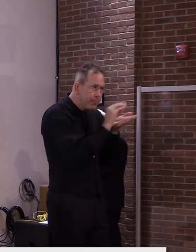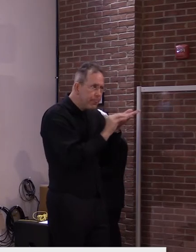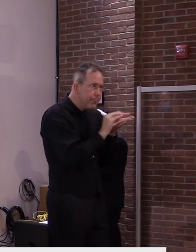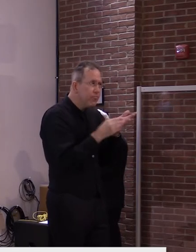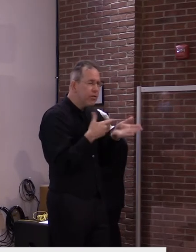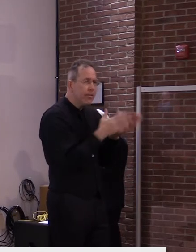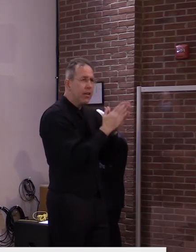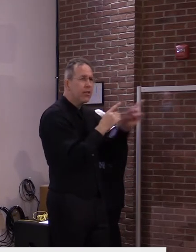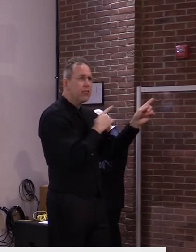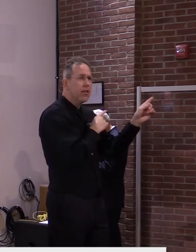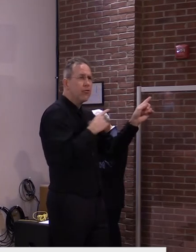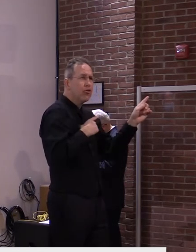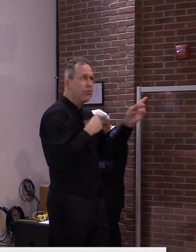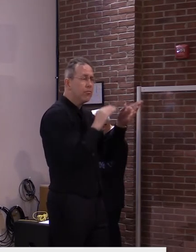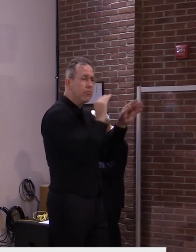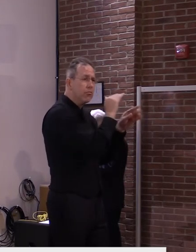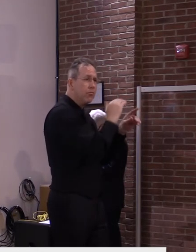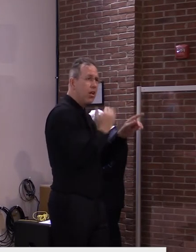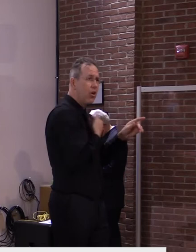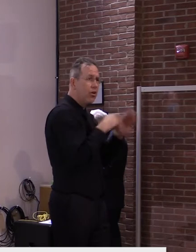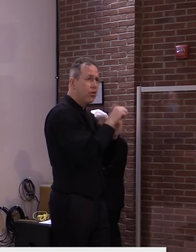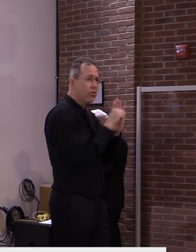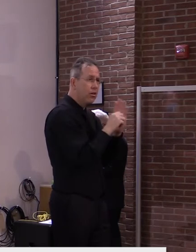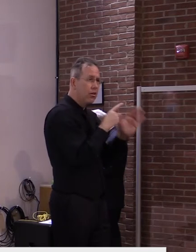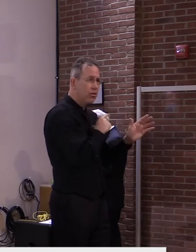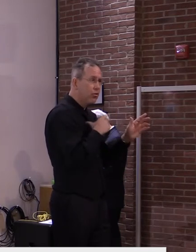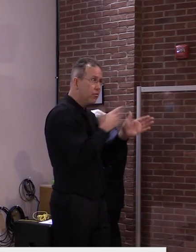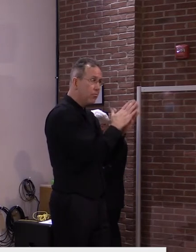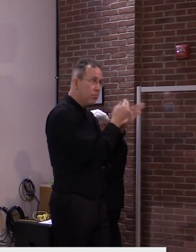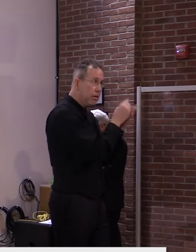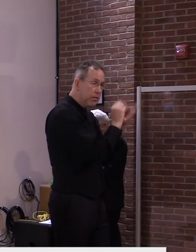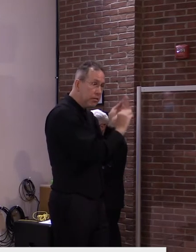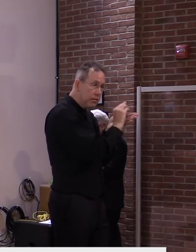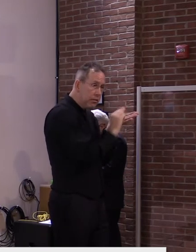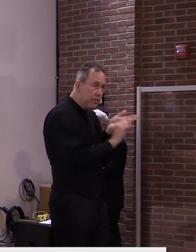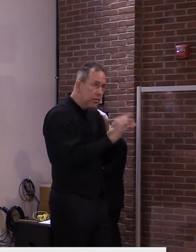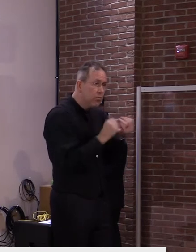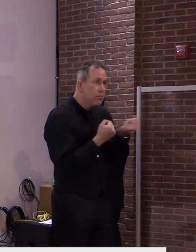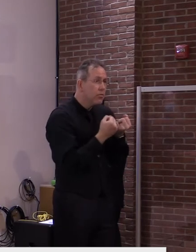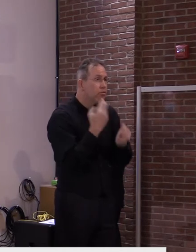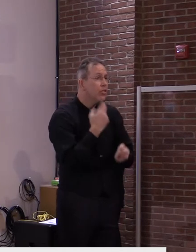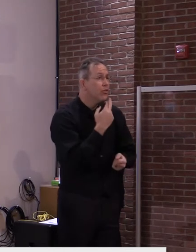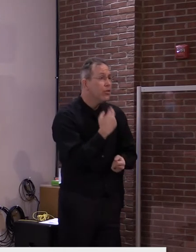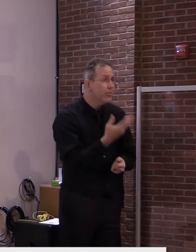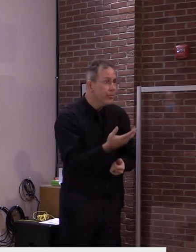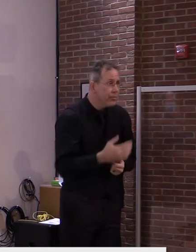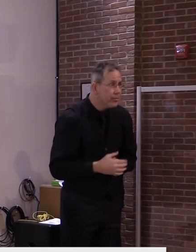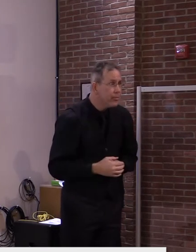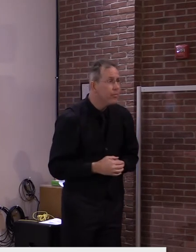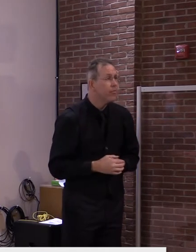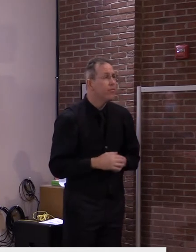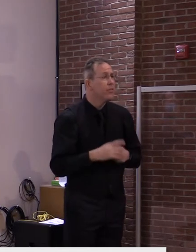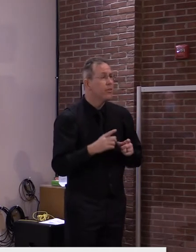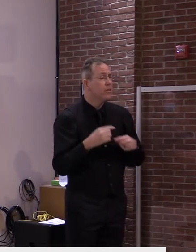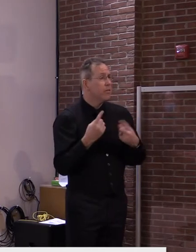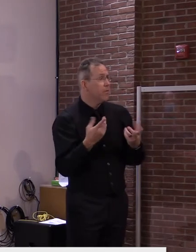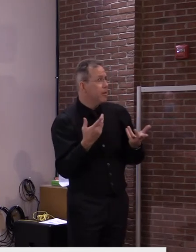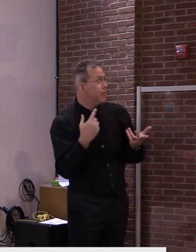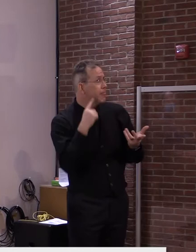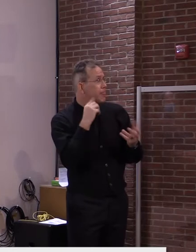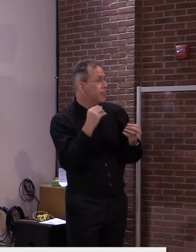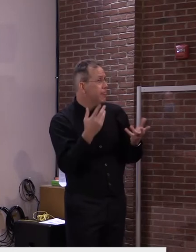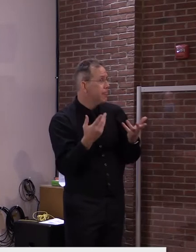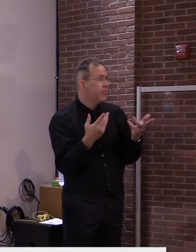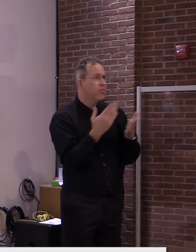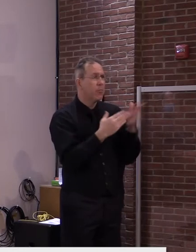legislature. And thus far, I don't believe the House has looked favorably upon that. They want to do it